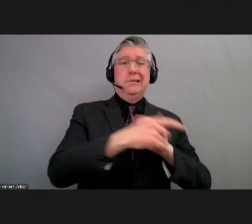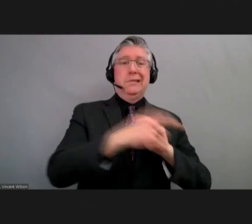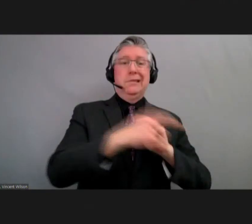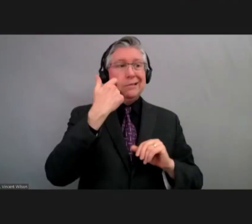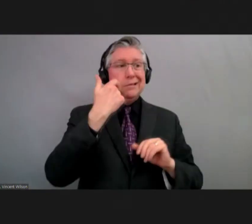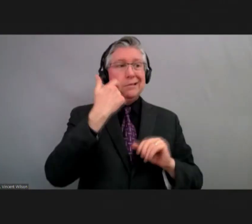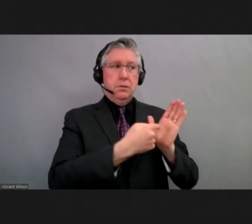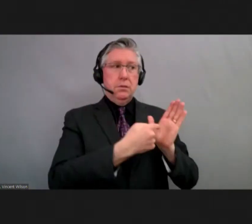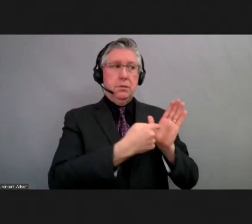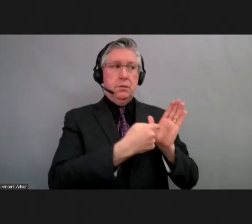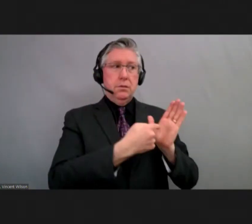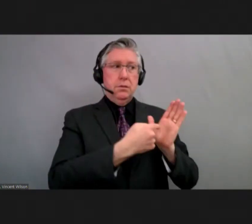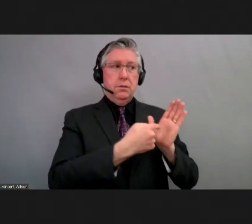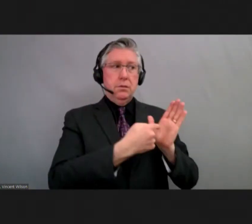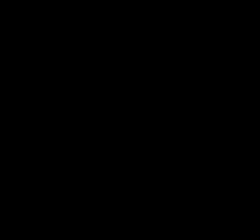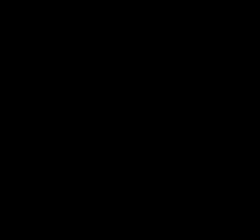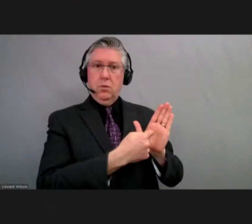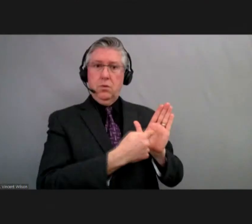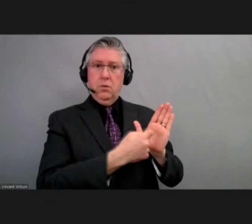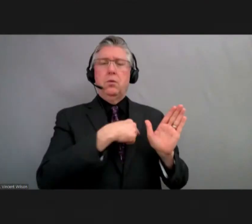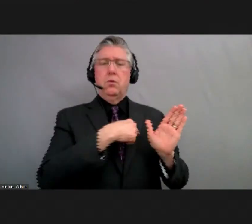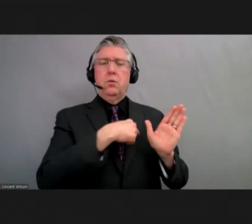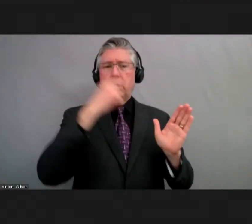We do believe that we are going to have